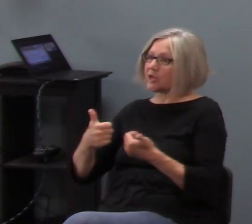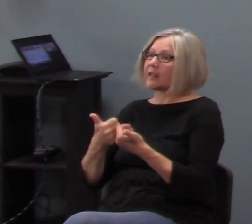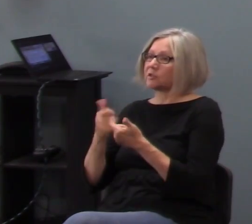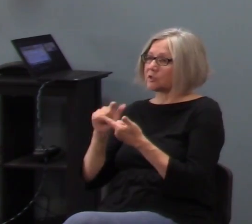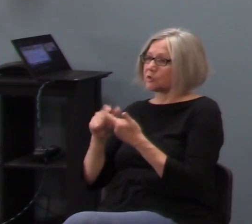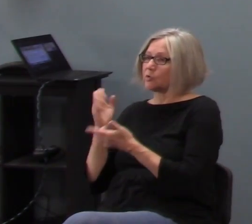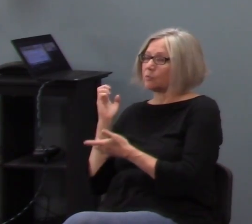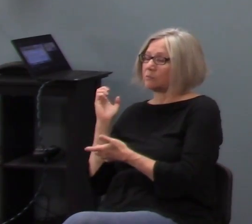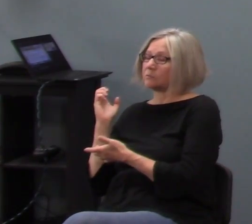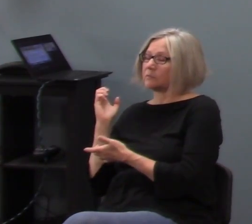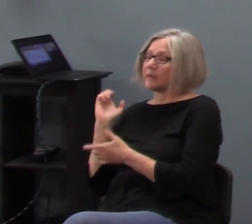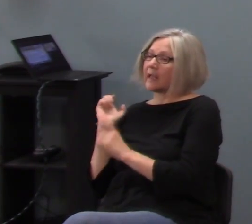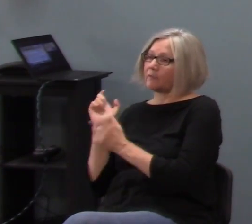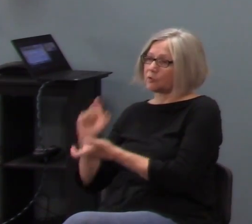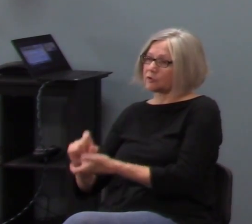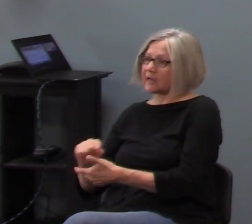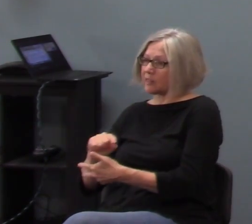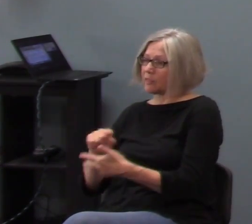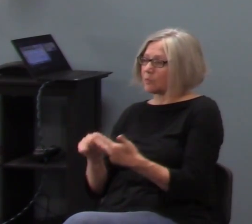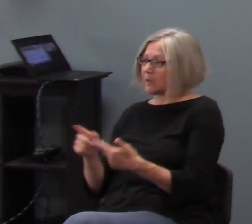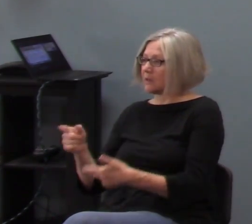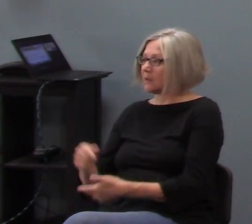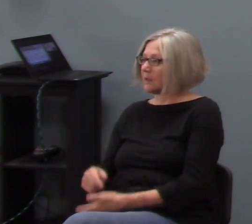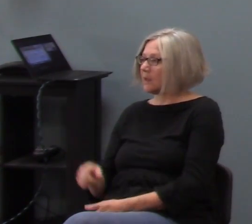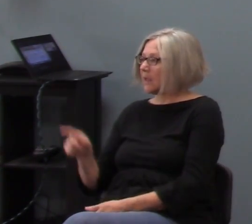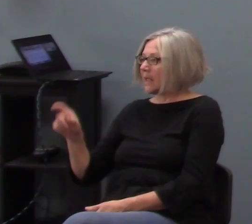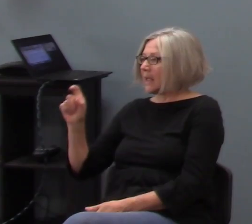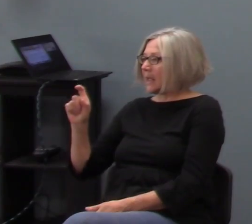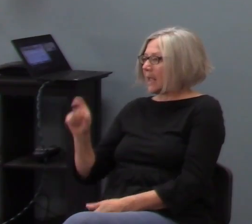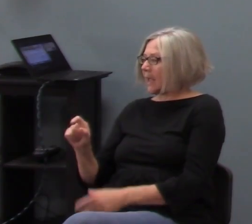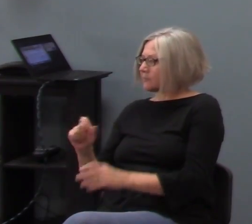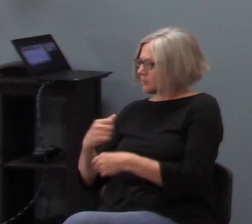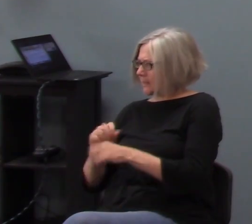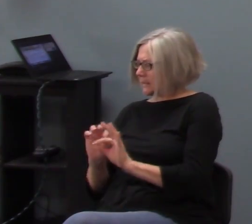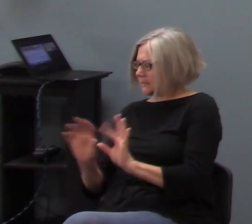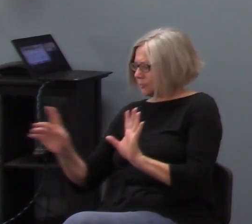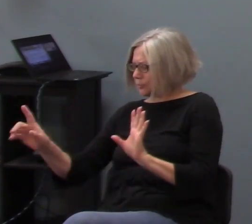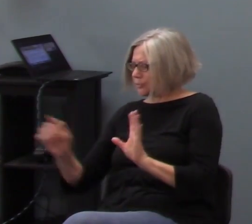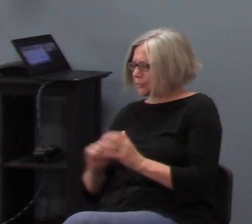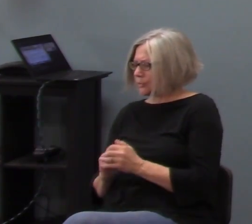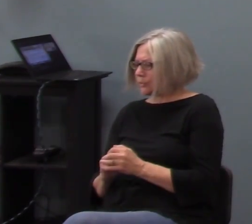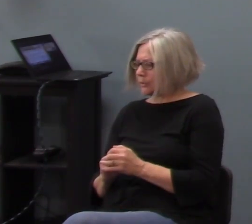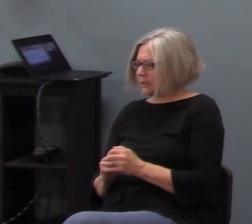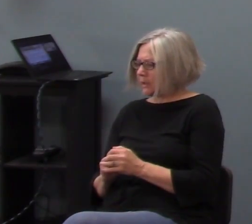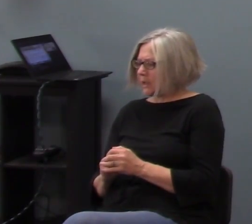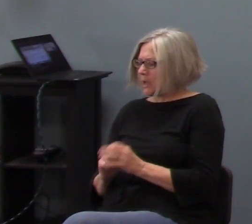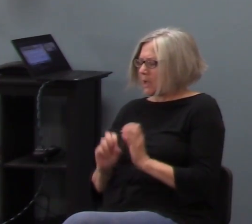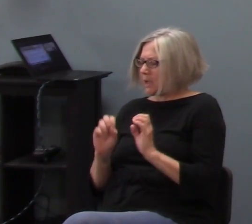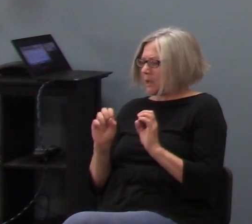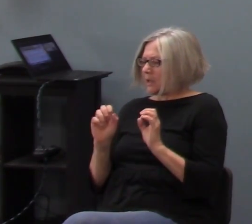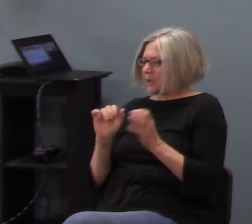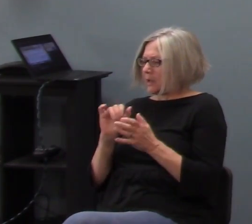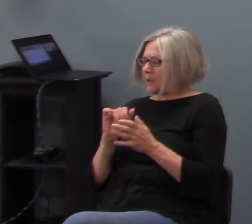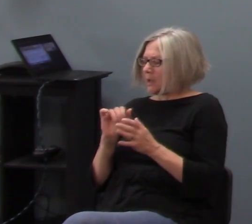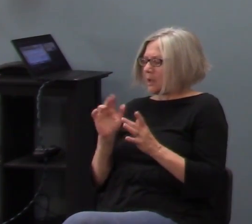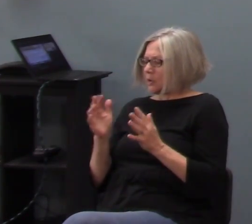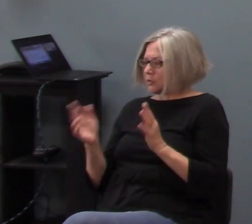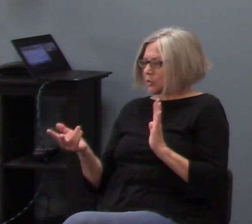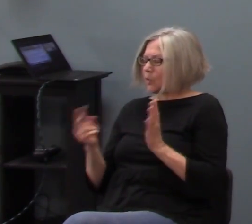evolution. There's 3 basic challenges. Yeah? I have to articulate to make sure it's actually right in here. Do it.